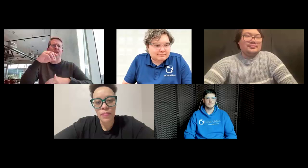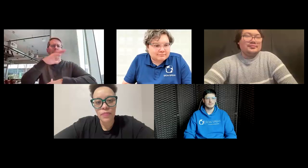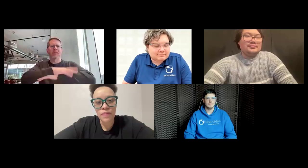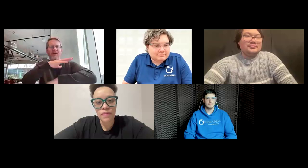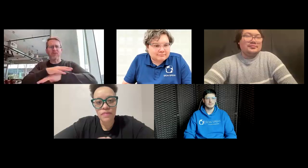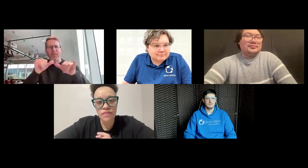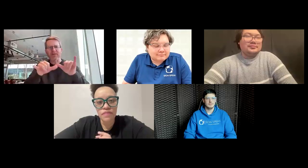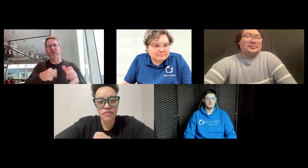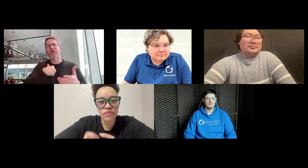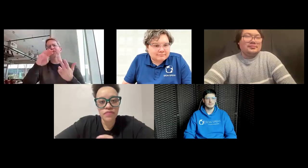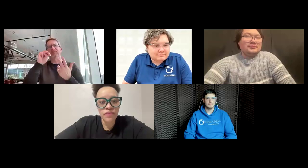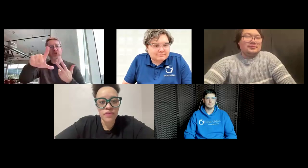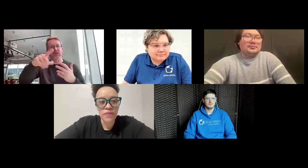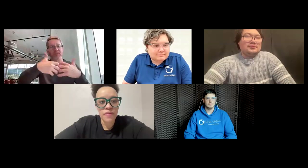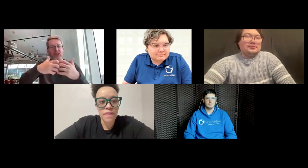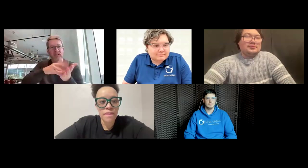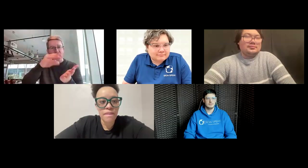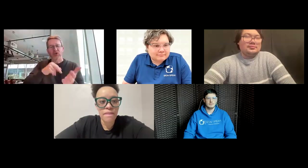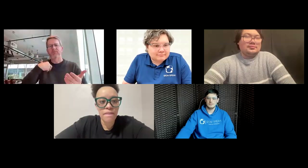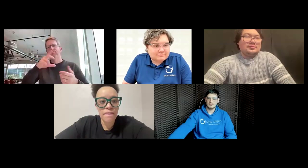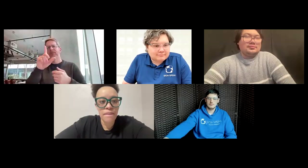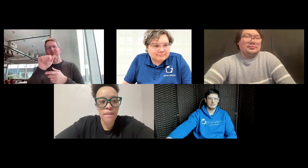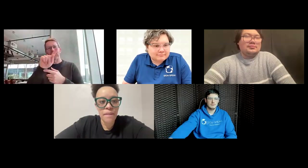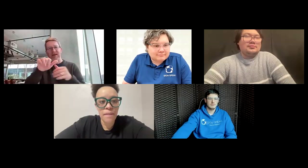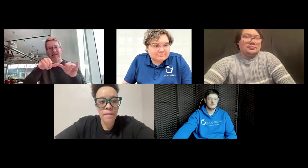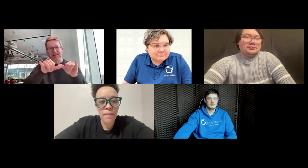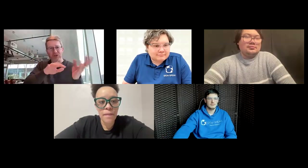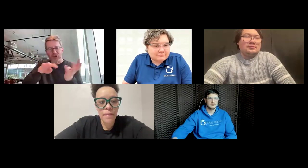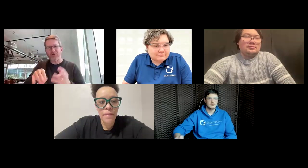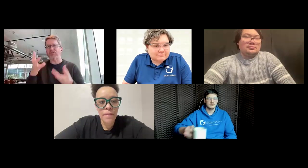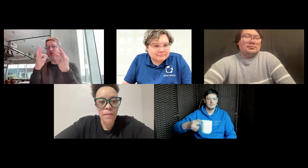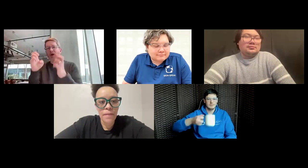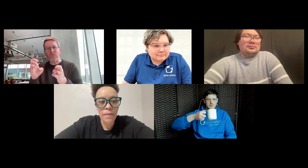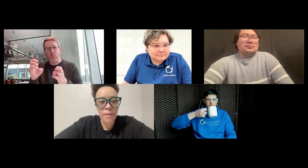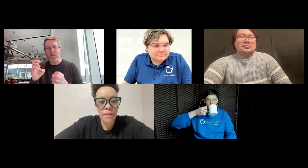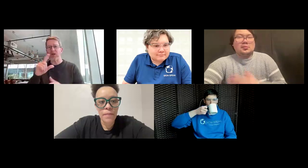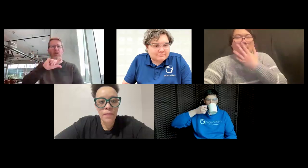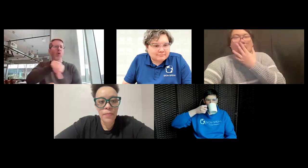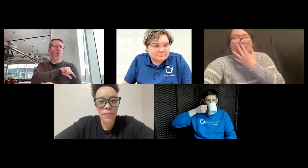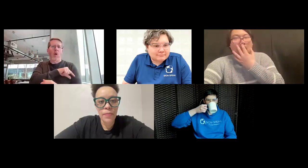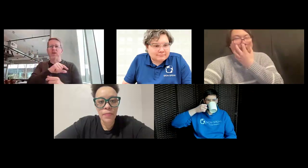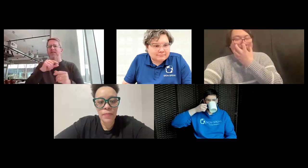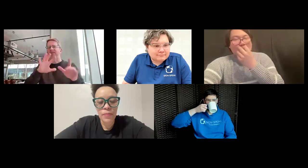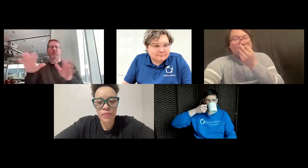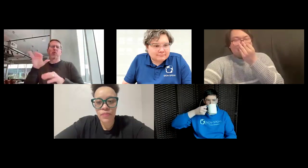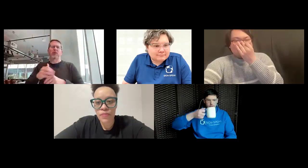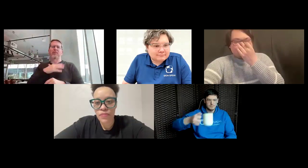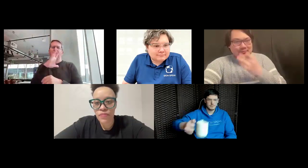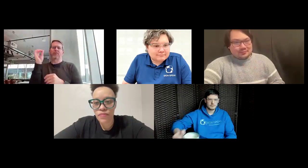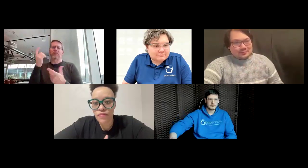do design of platform engineering, machine learning. We do data engineering, data streaming, quality, all